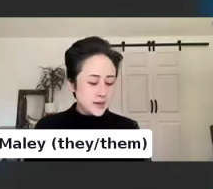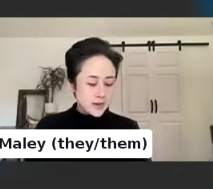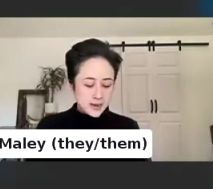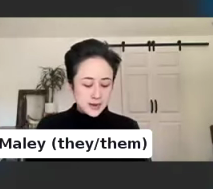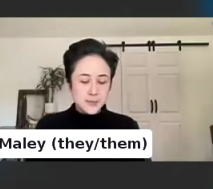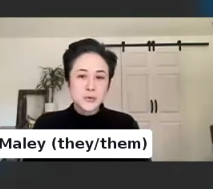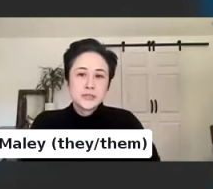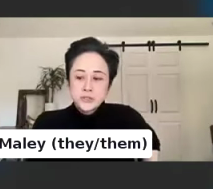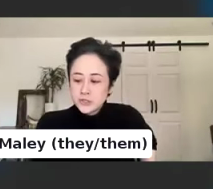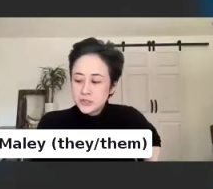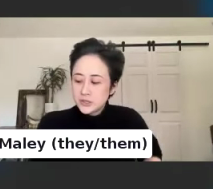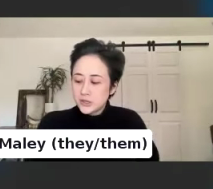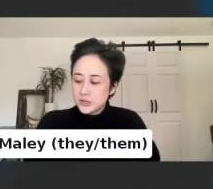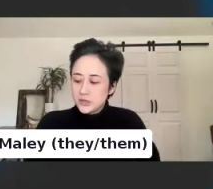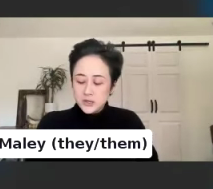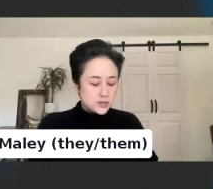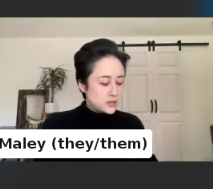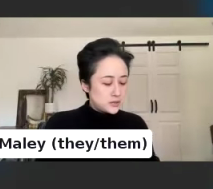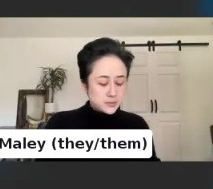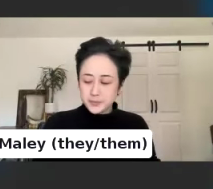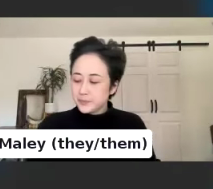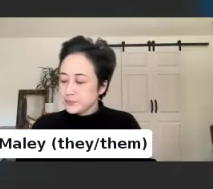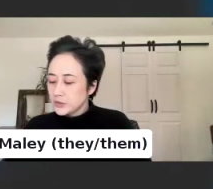screen and I'm going to just